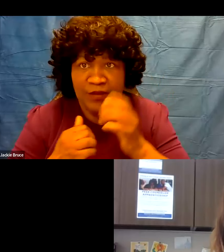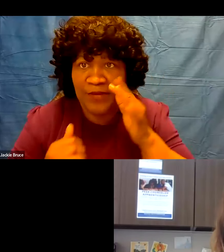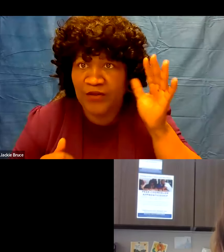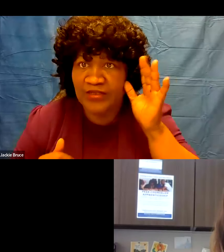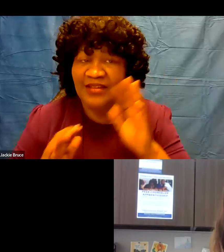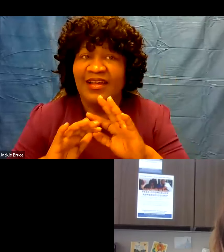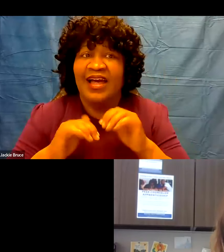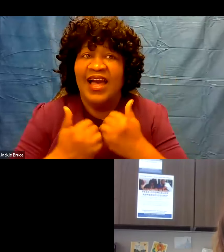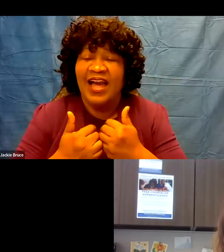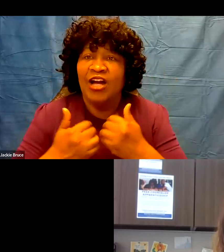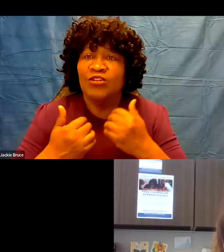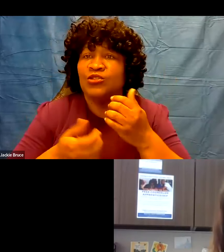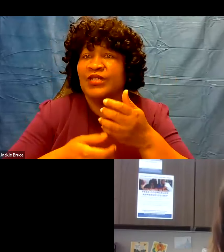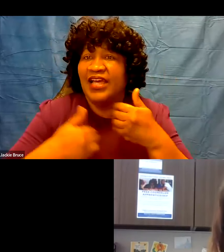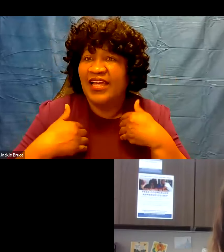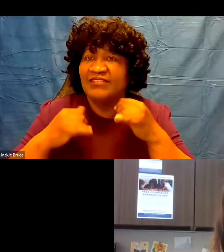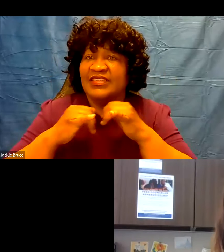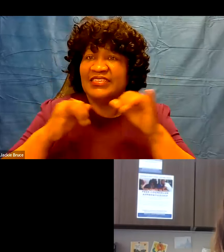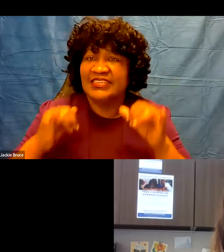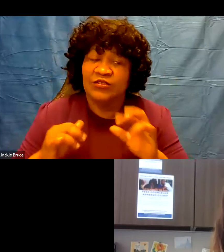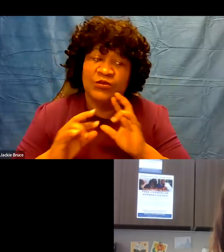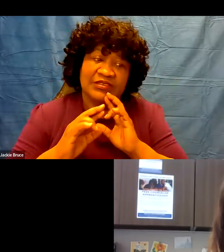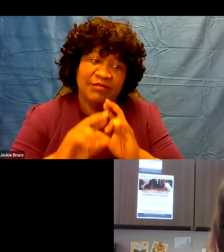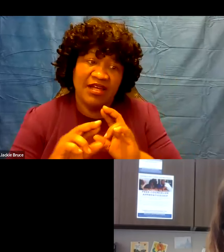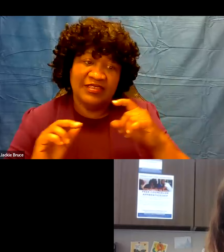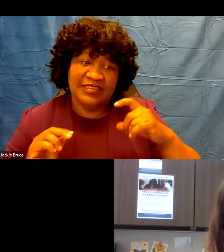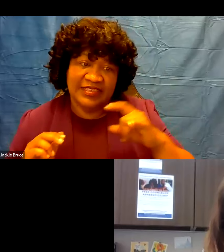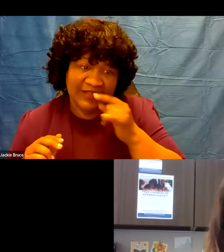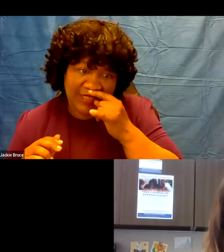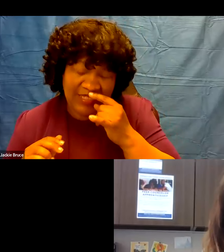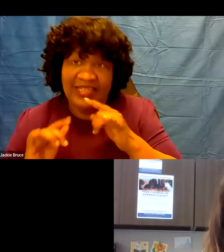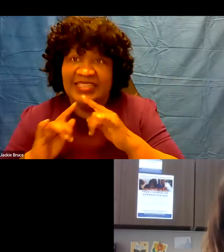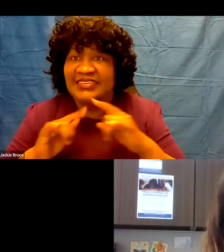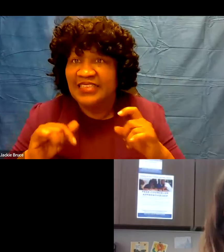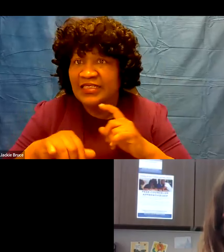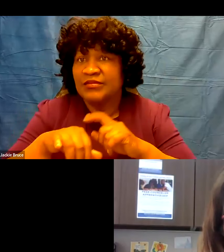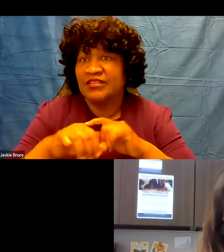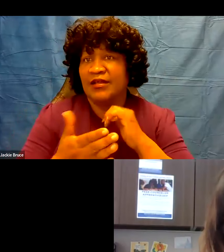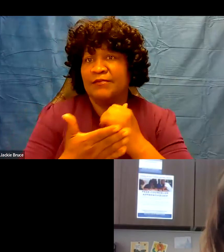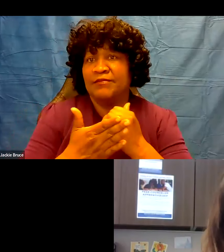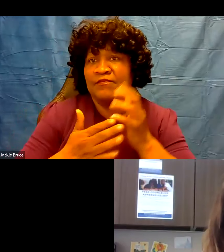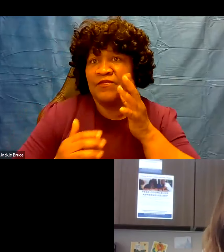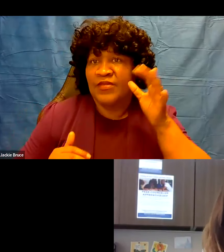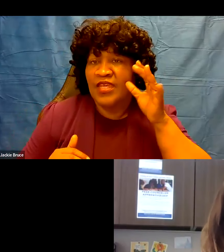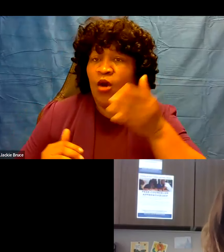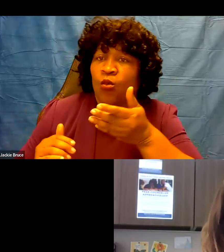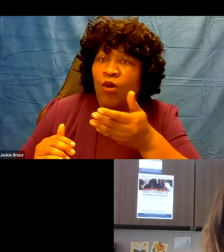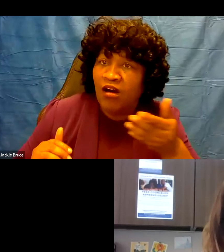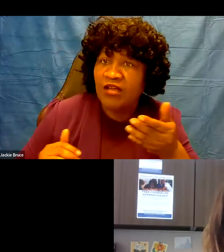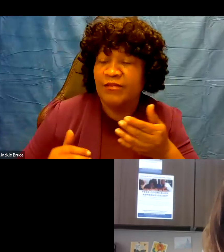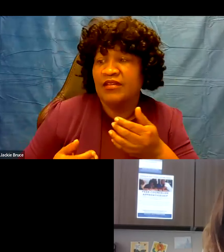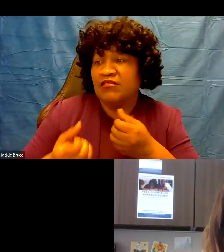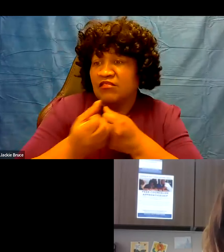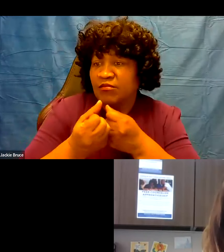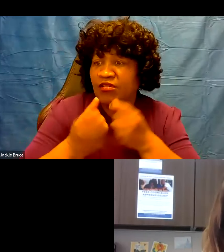we make a system that respond to the needs of the kids, but at the same time is really welcoming and supportive to